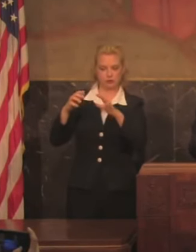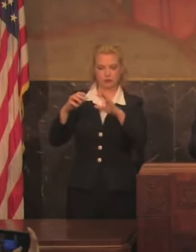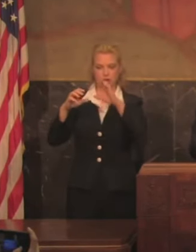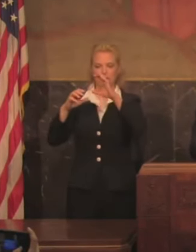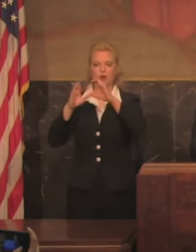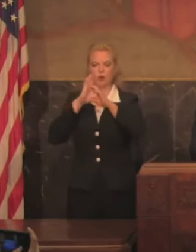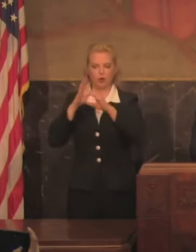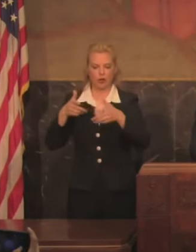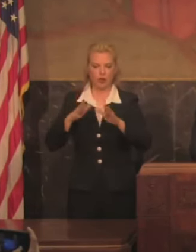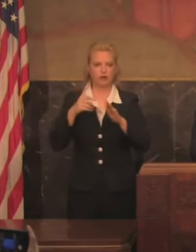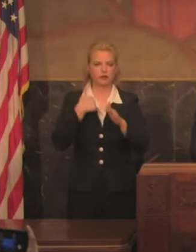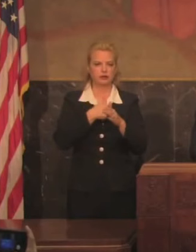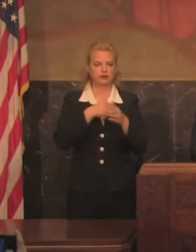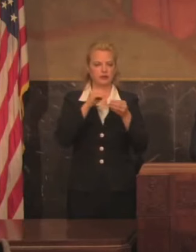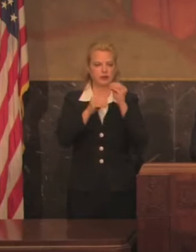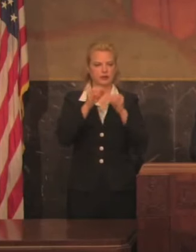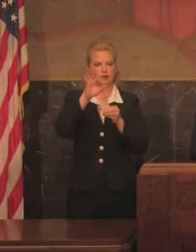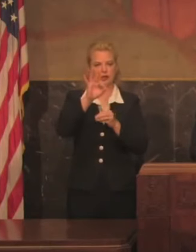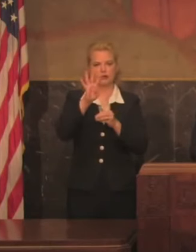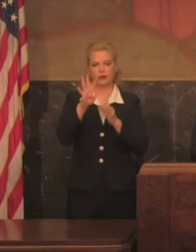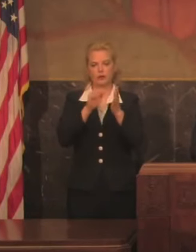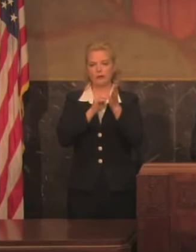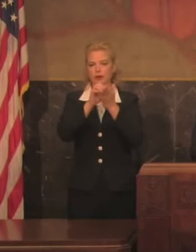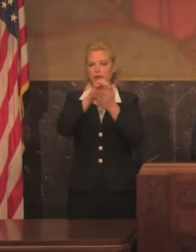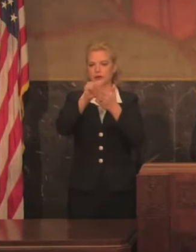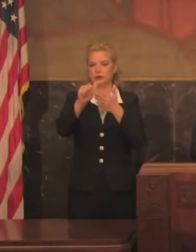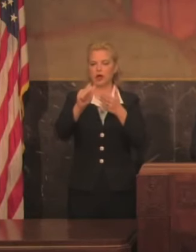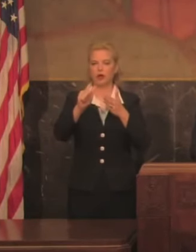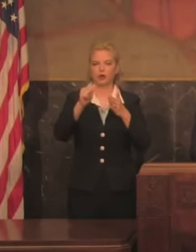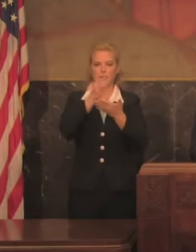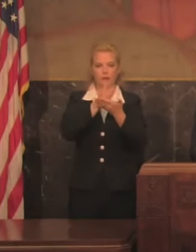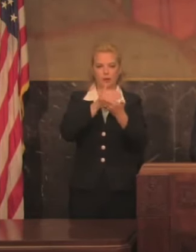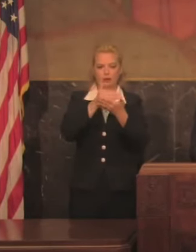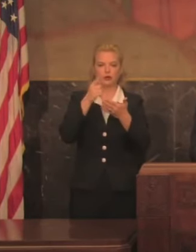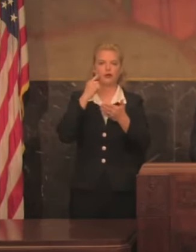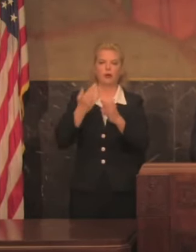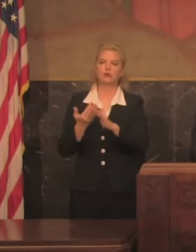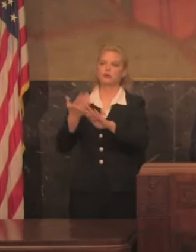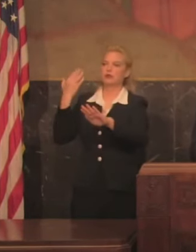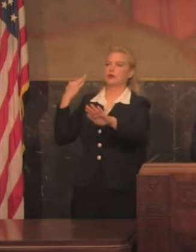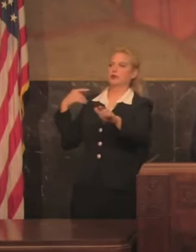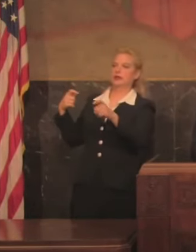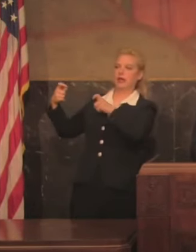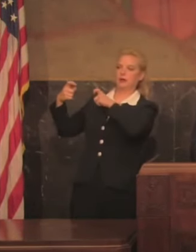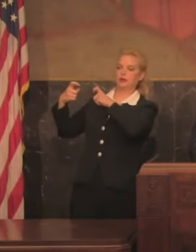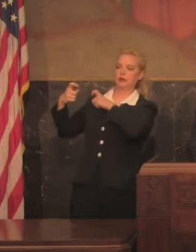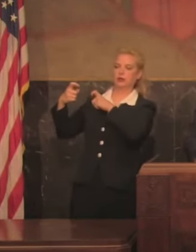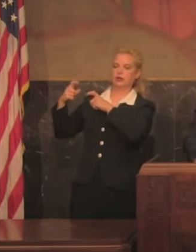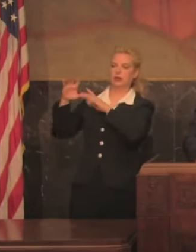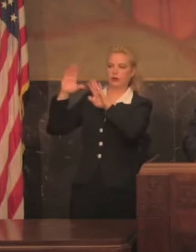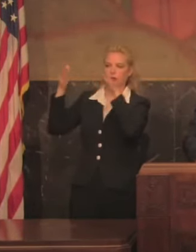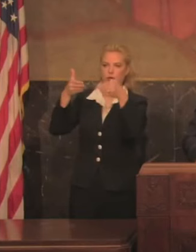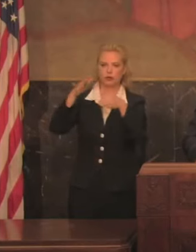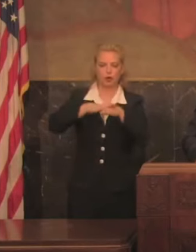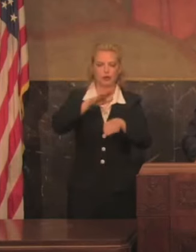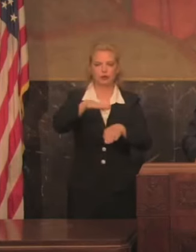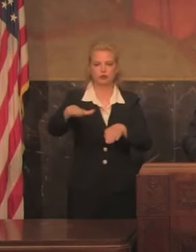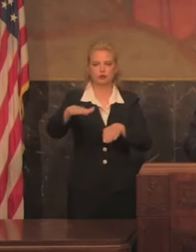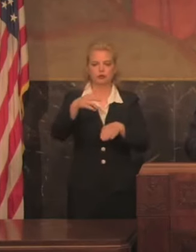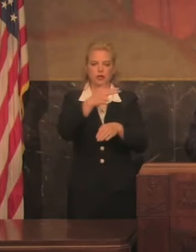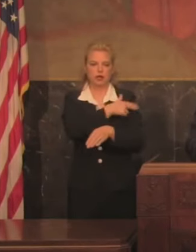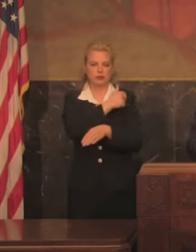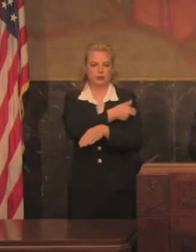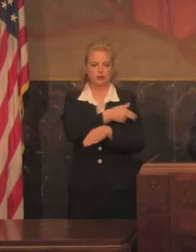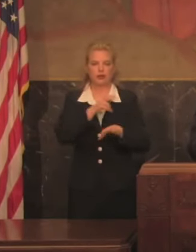fact a $94 million budget gimmick used by the previous administrations with respect to Children's Hospital. That